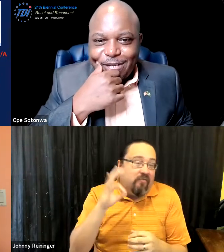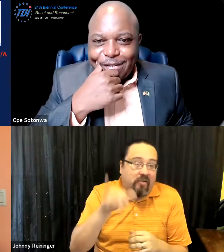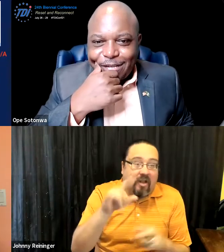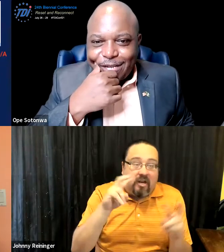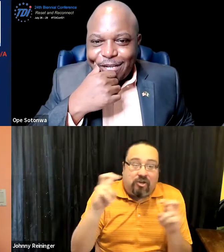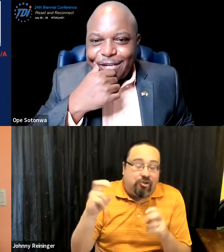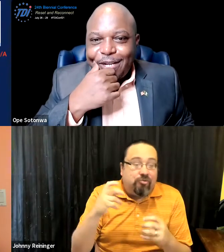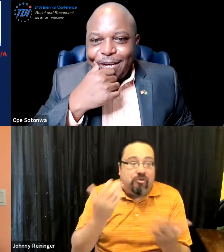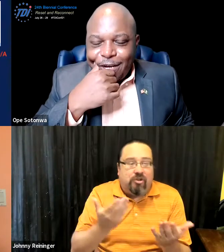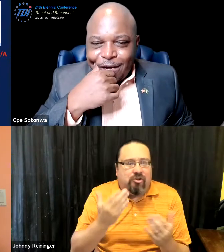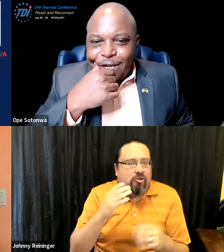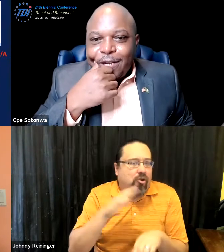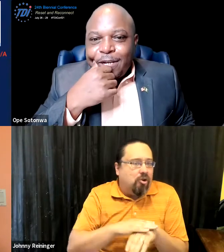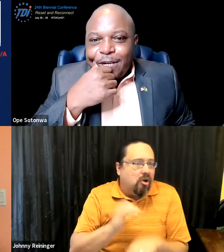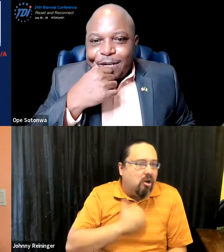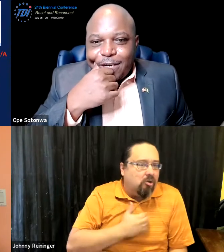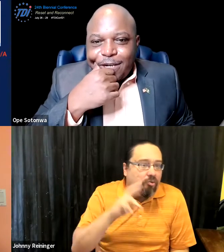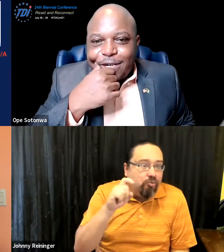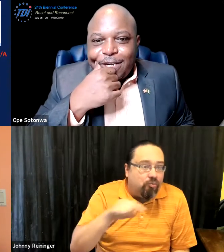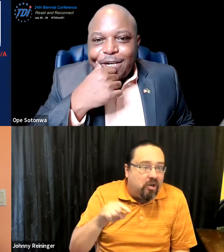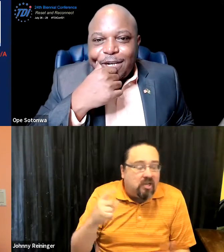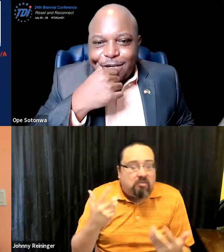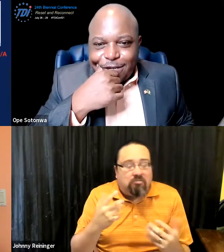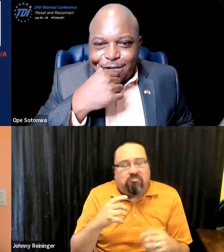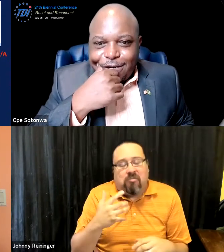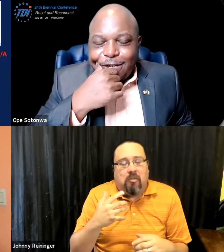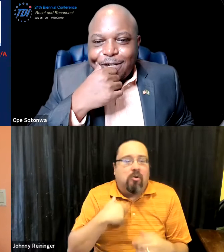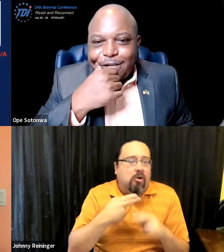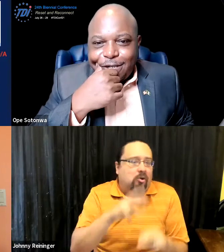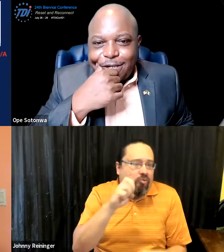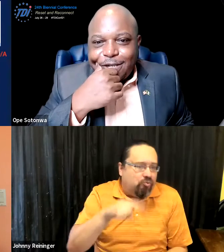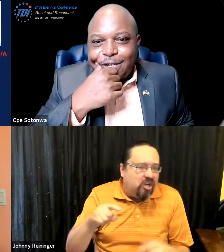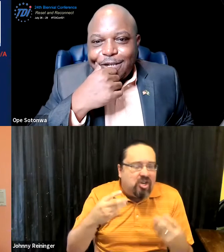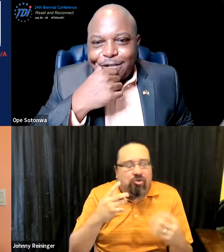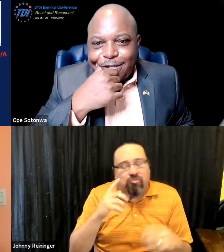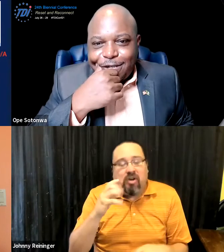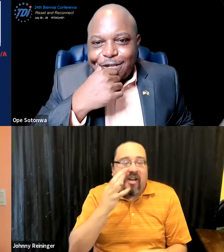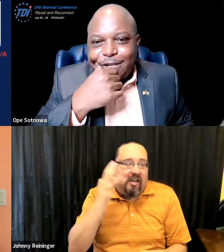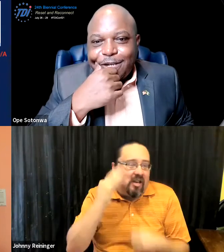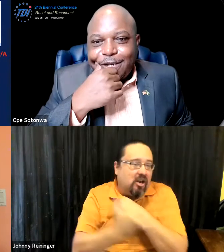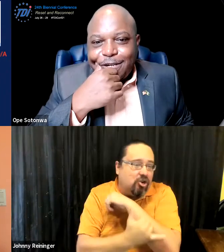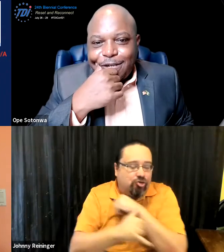thoughts? This is Johnny. Yes, I've experienced several of those issues that are on our reservation.